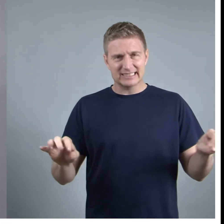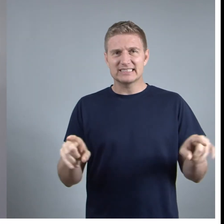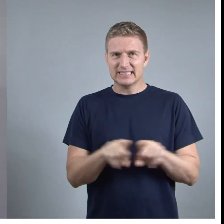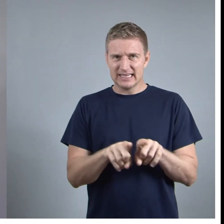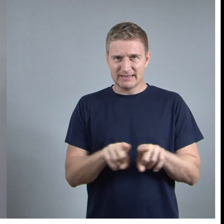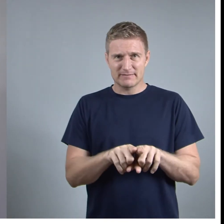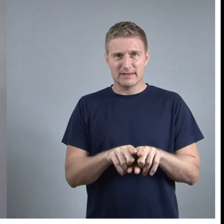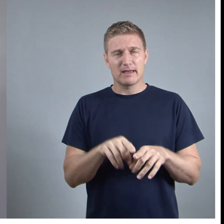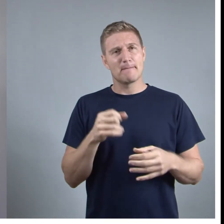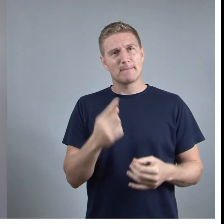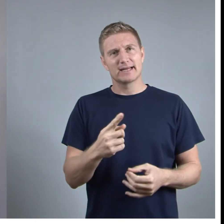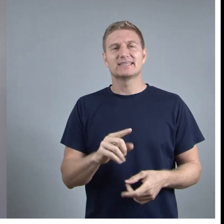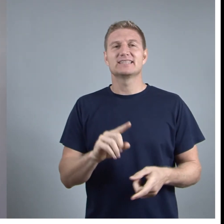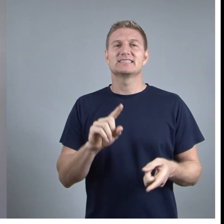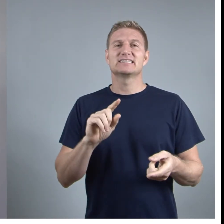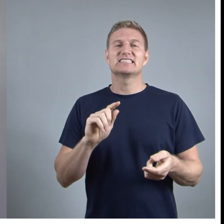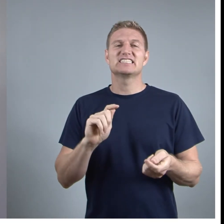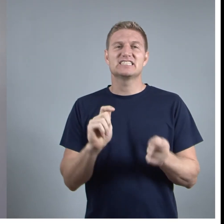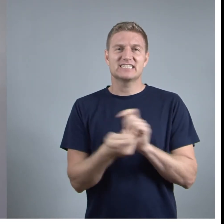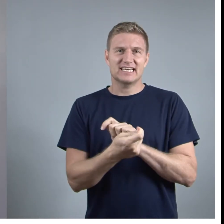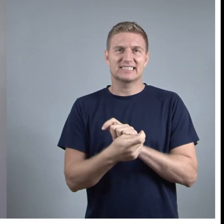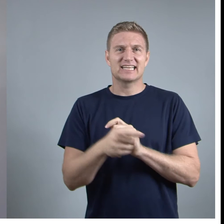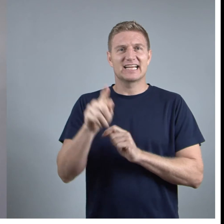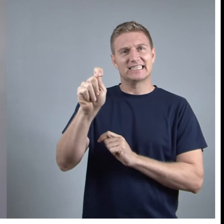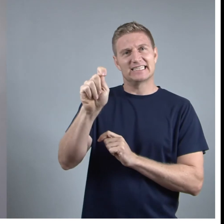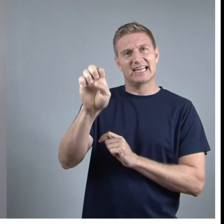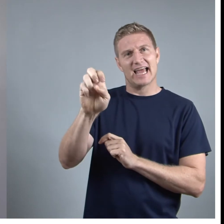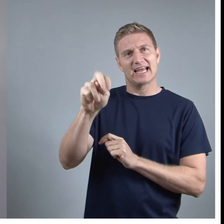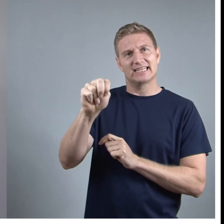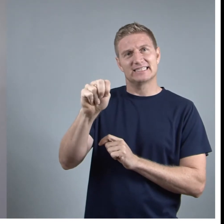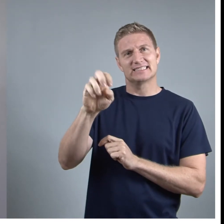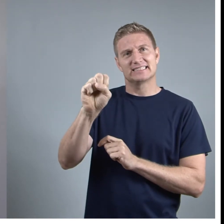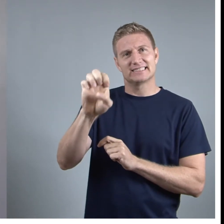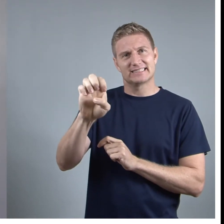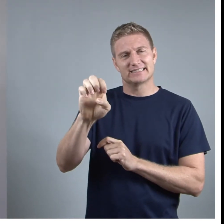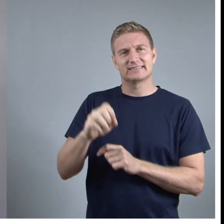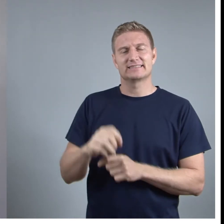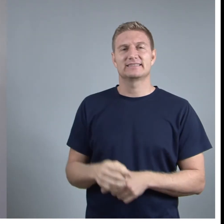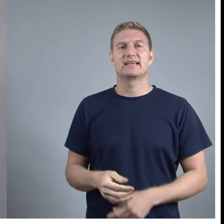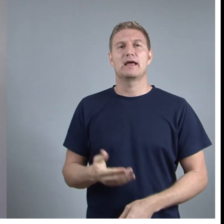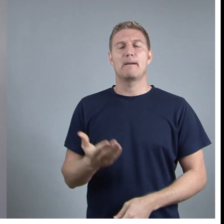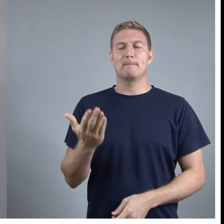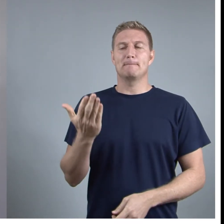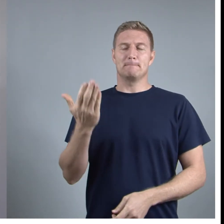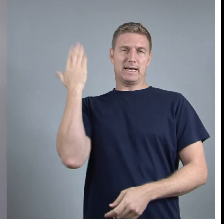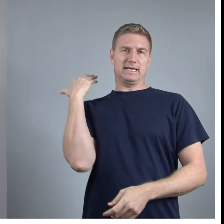past. If you do that, it makes the sentence future. So if I say